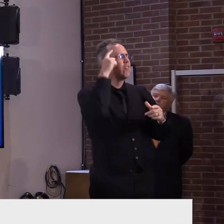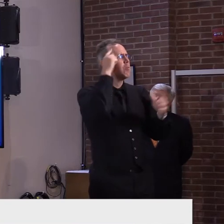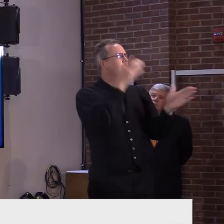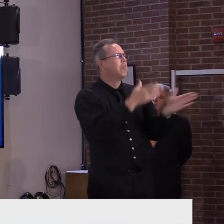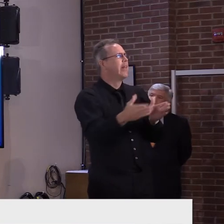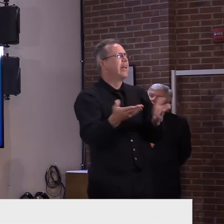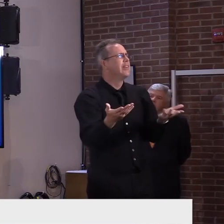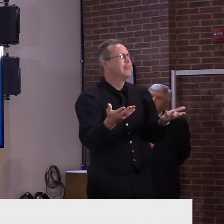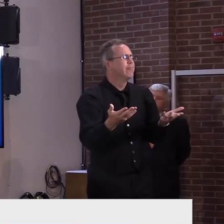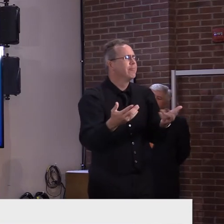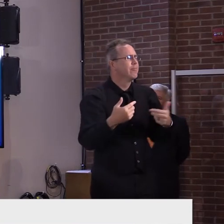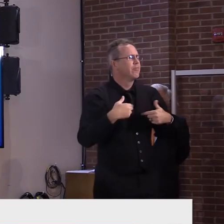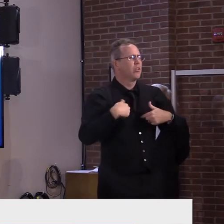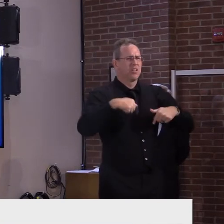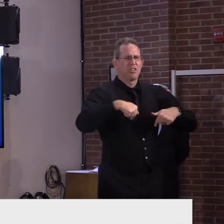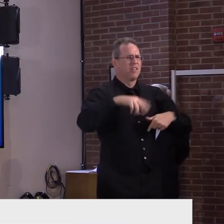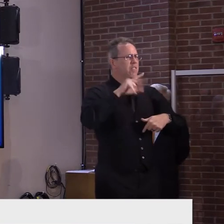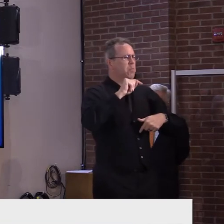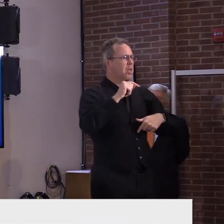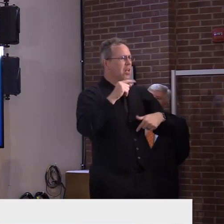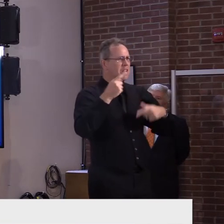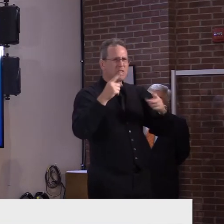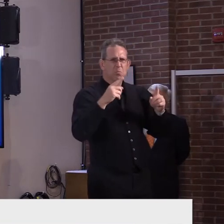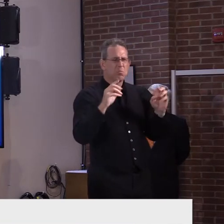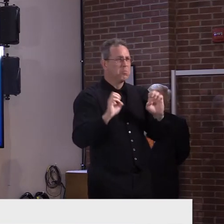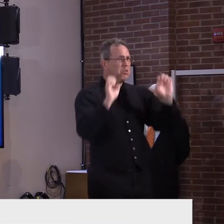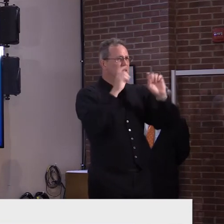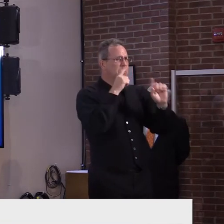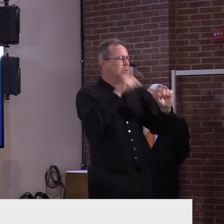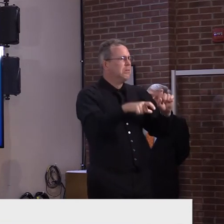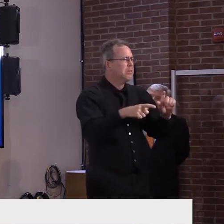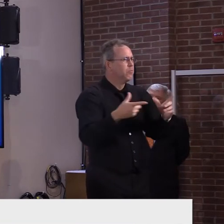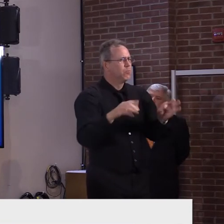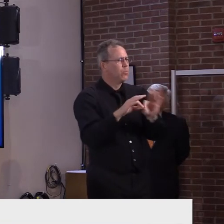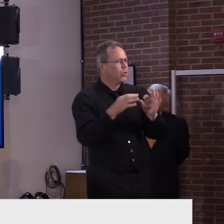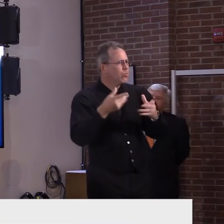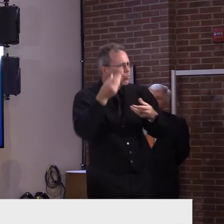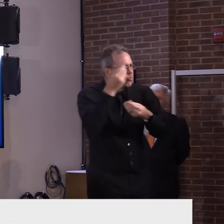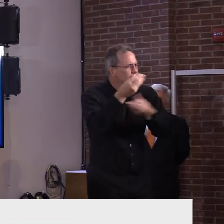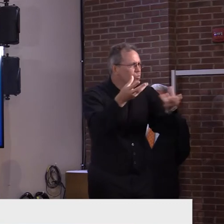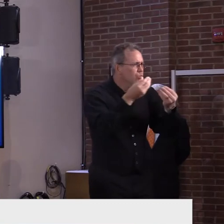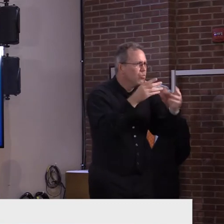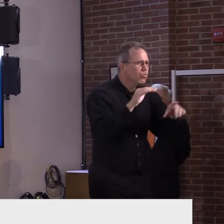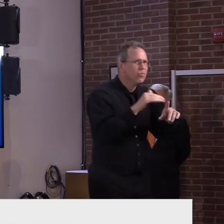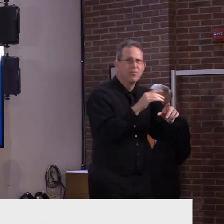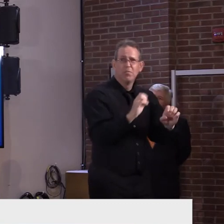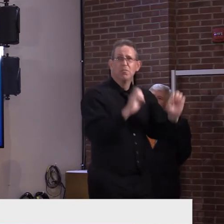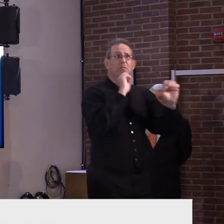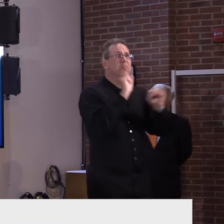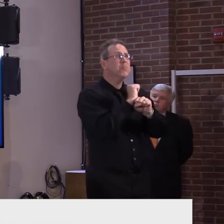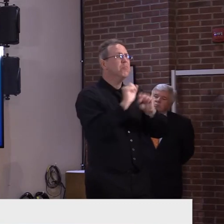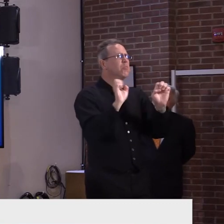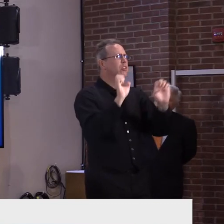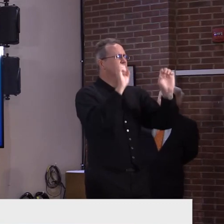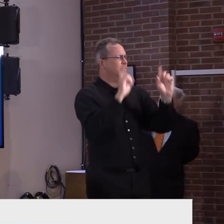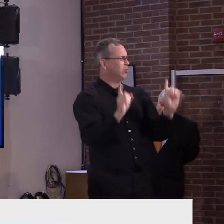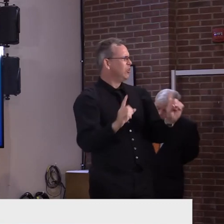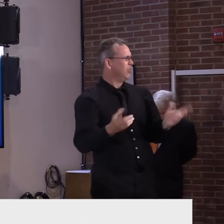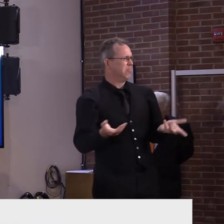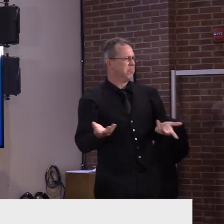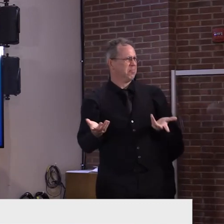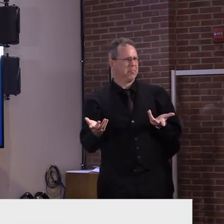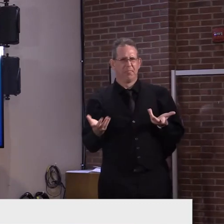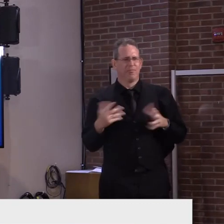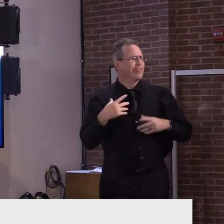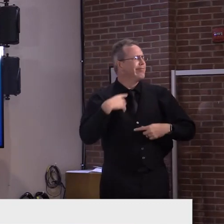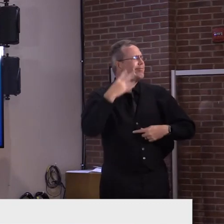of emergency. We've been through this for 18 months now. We have somewhat of a playbook. We know what works. And we're going